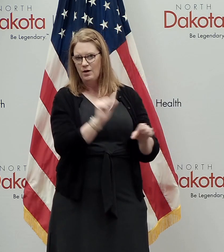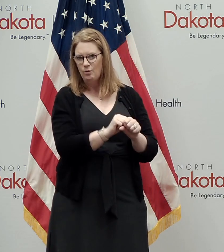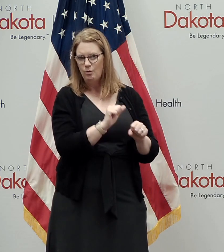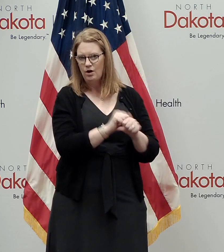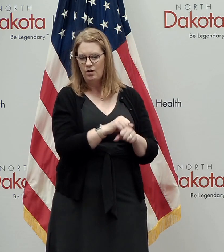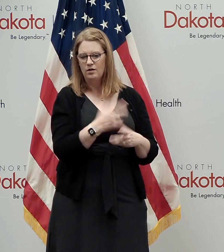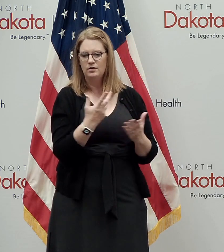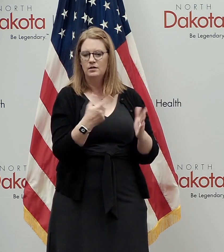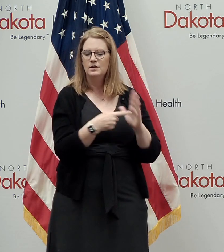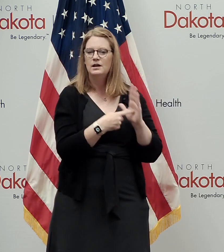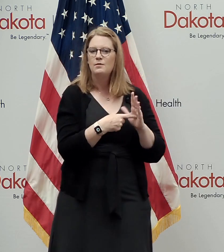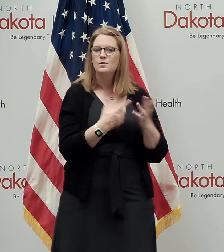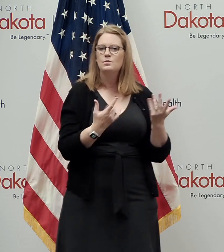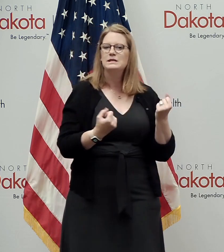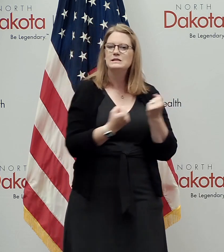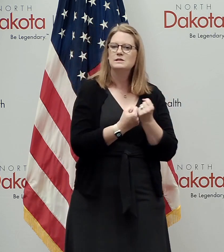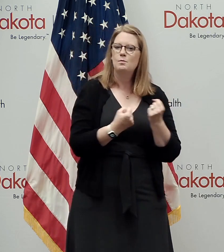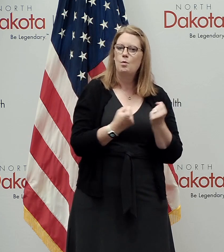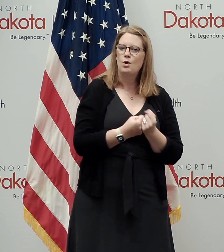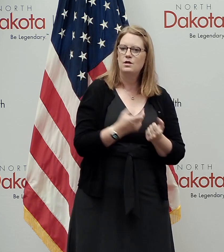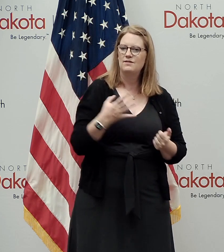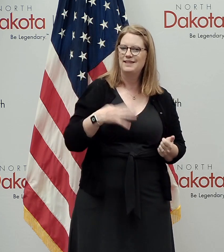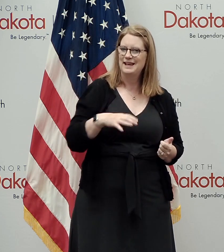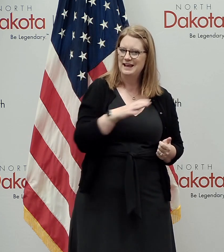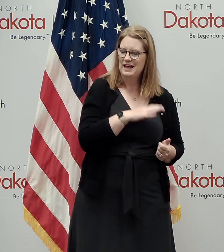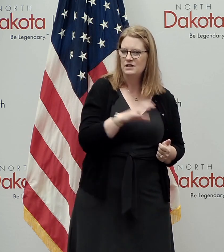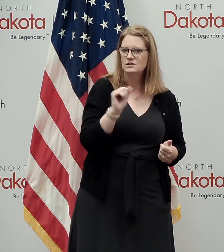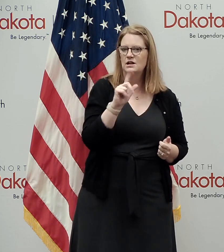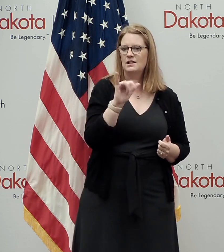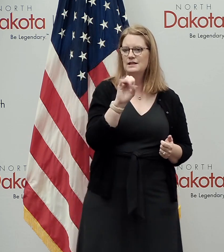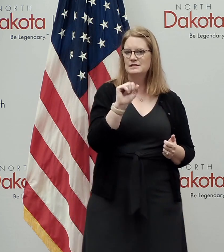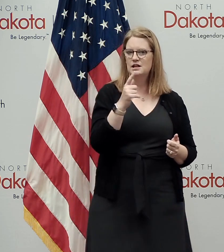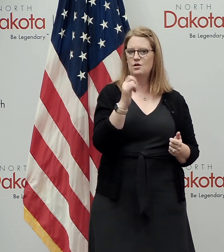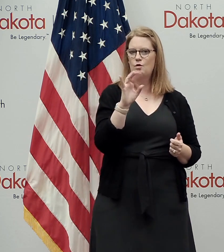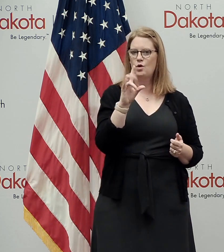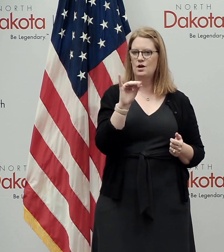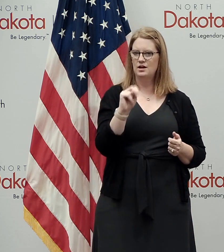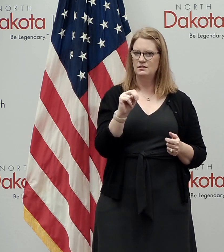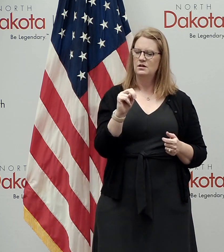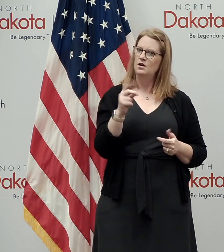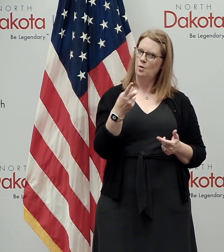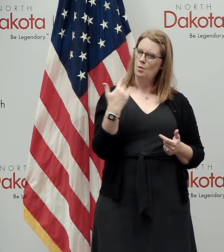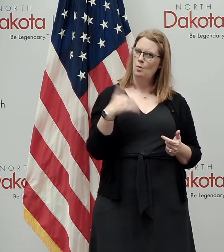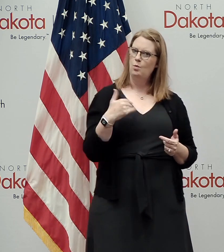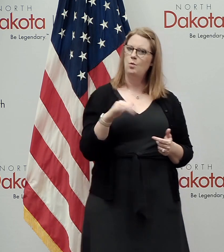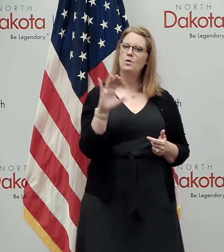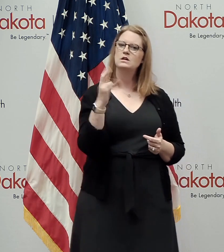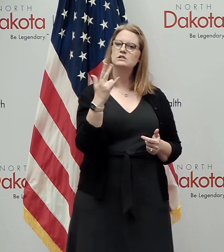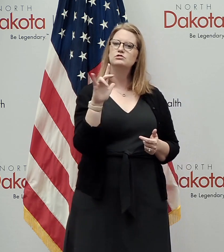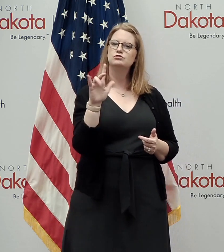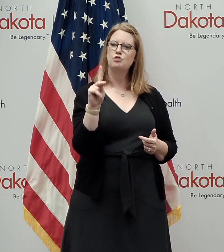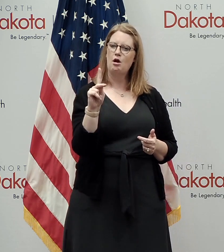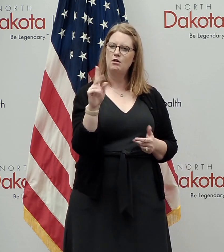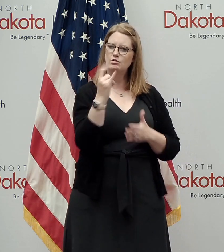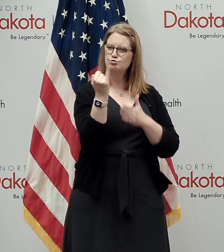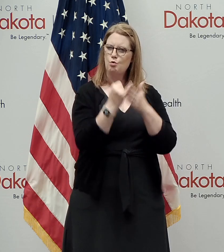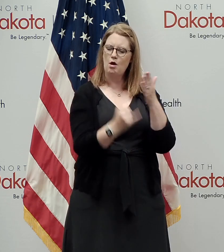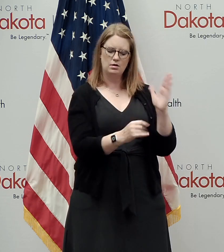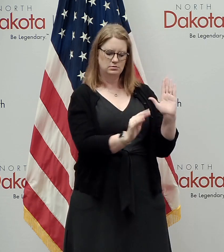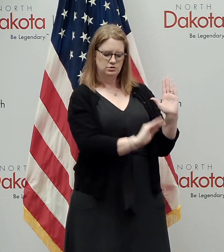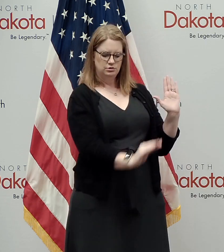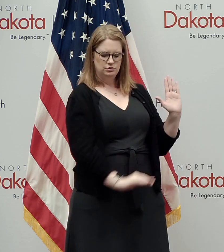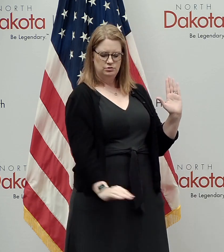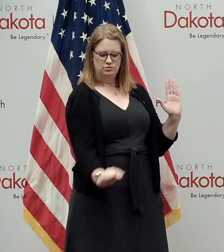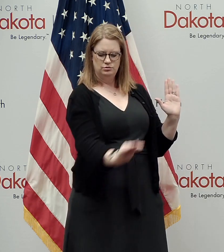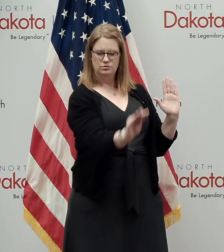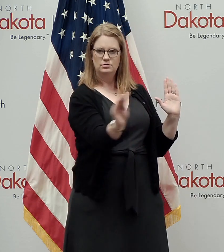work they're doing is with the support of the council. Artist Melissa Gordon created vibrant chalk drawings and window paintings based on resident